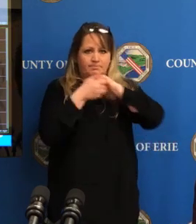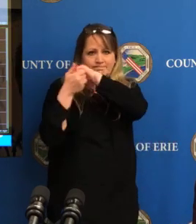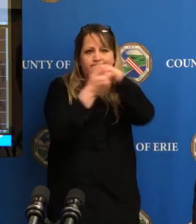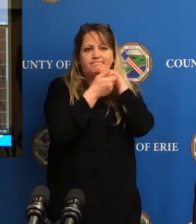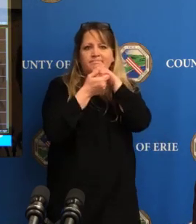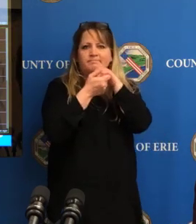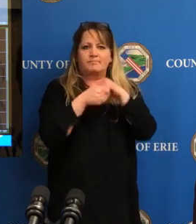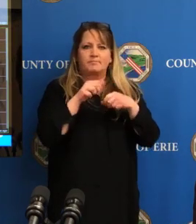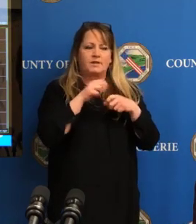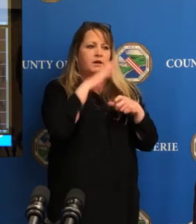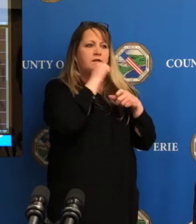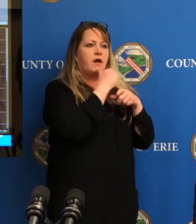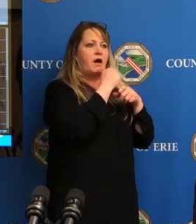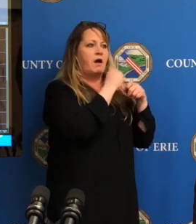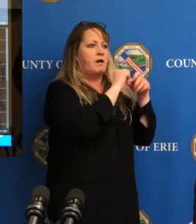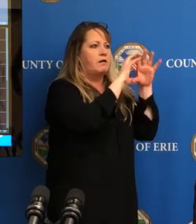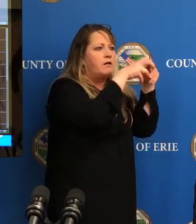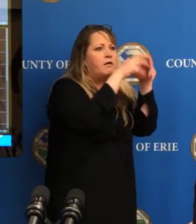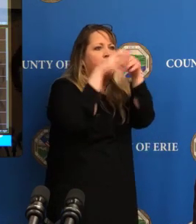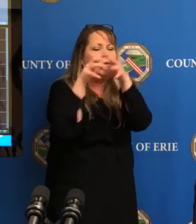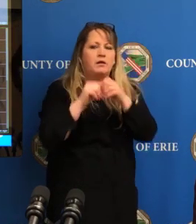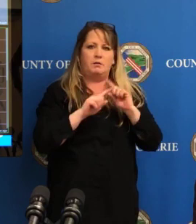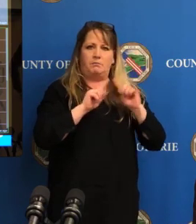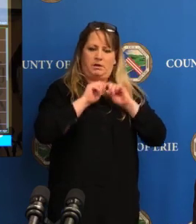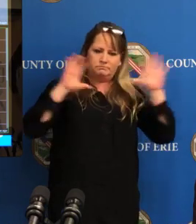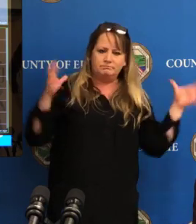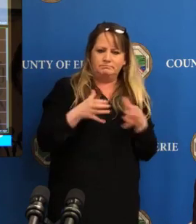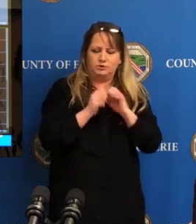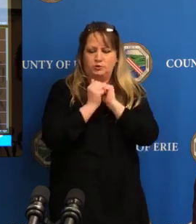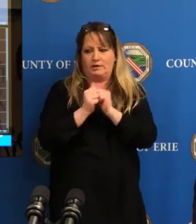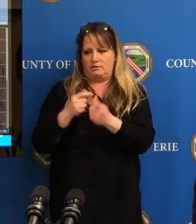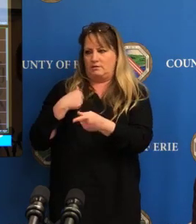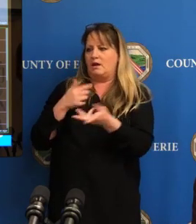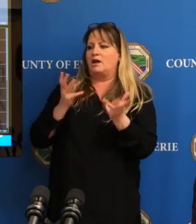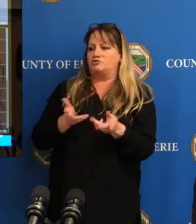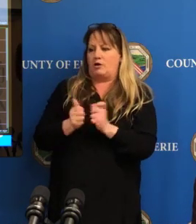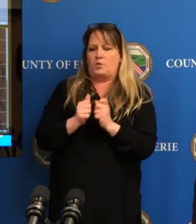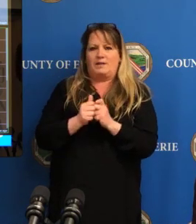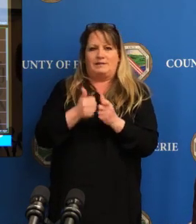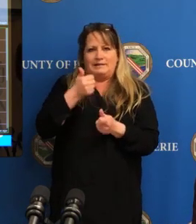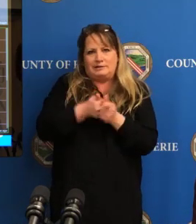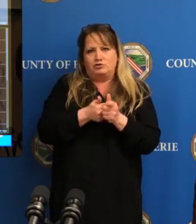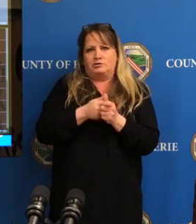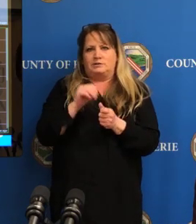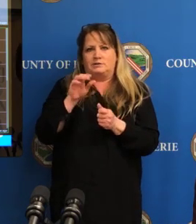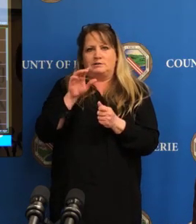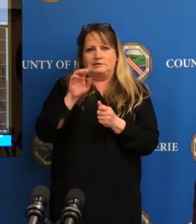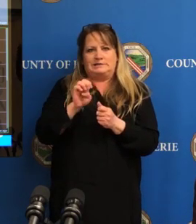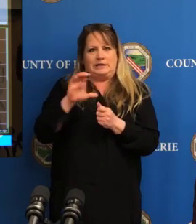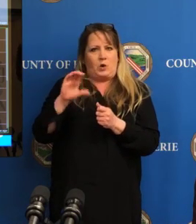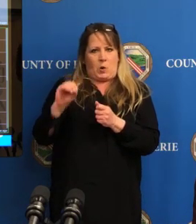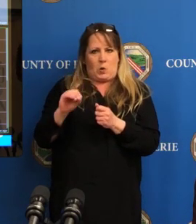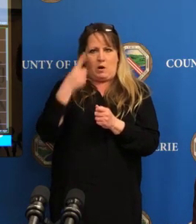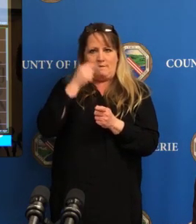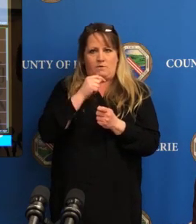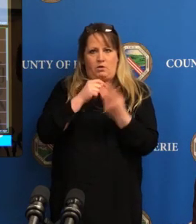together and not working in silos. Yeah, I talked to each chief executive officer of the 3 hospital units, Tom Croce